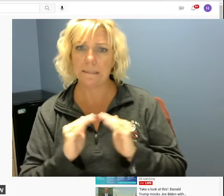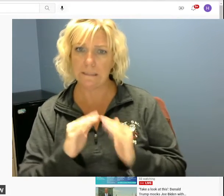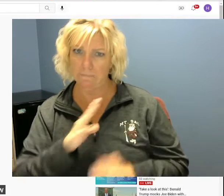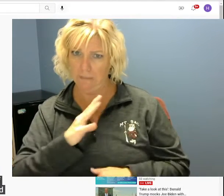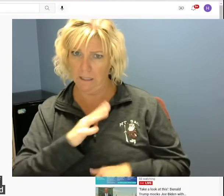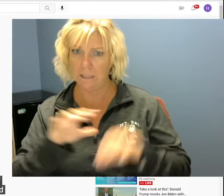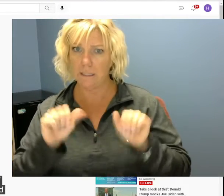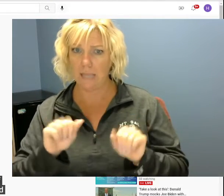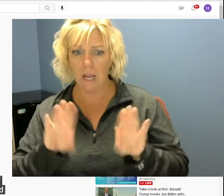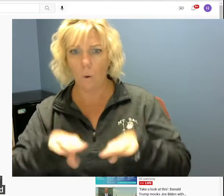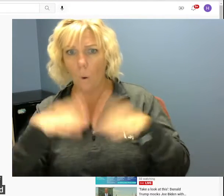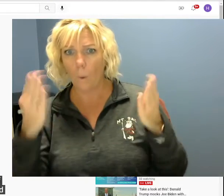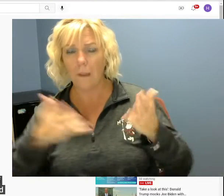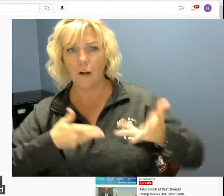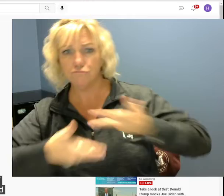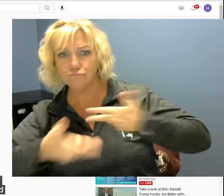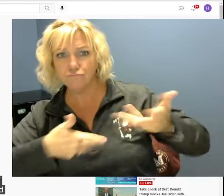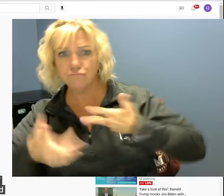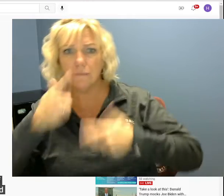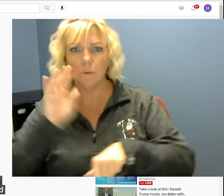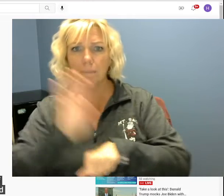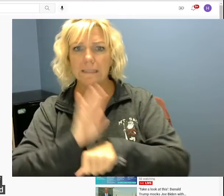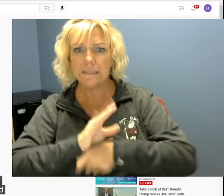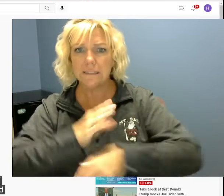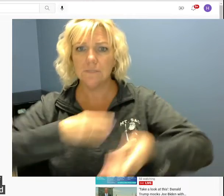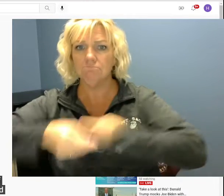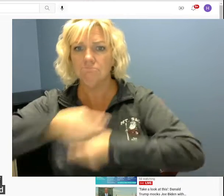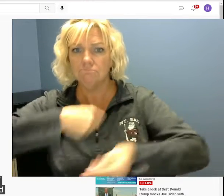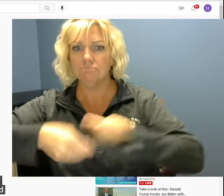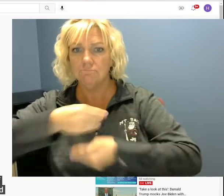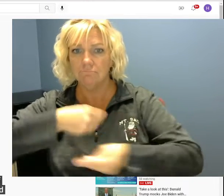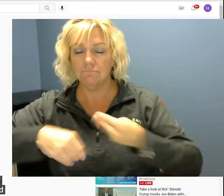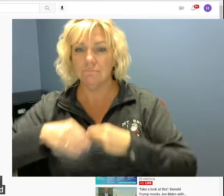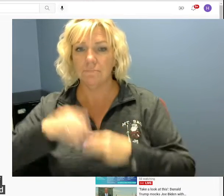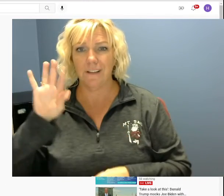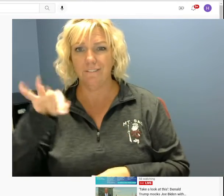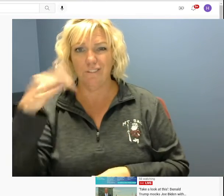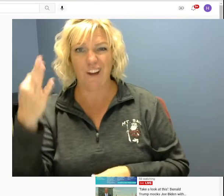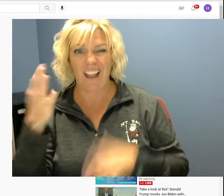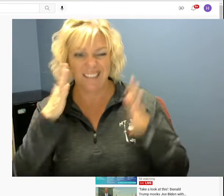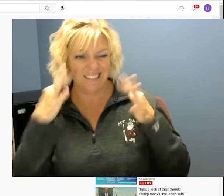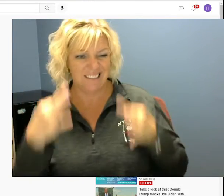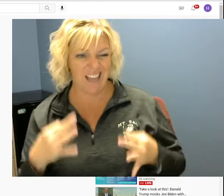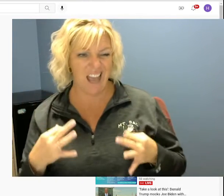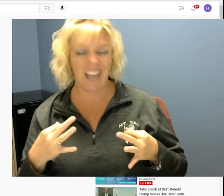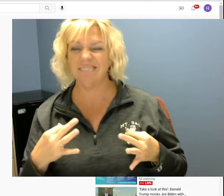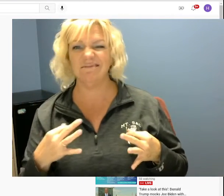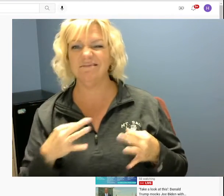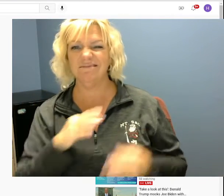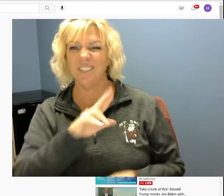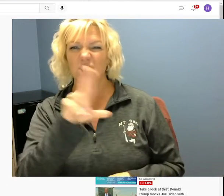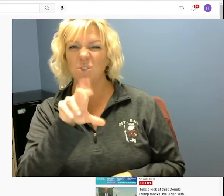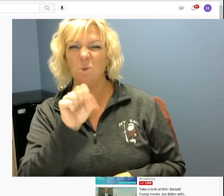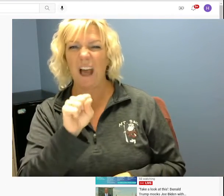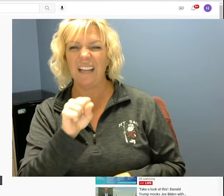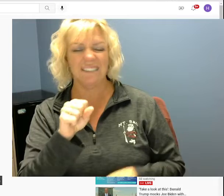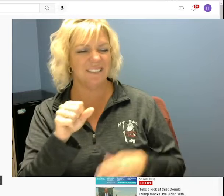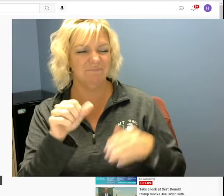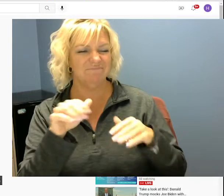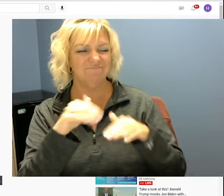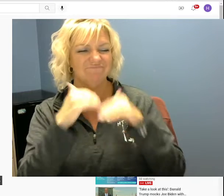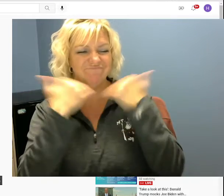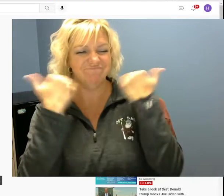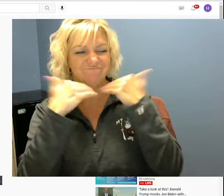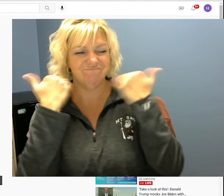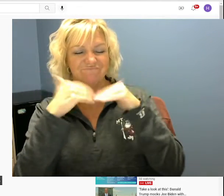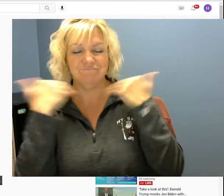can, make sure that we don't lose control of that port. France has pretty much decided they're done with colonies in the New World, so they